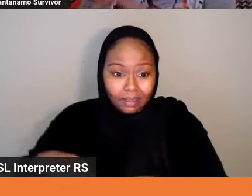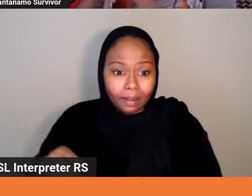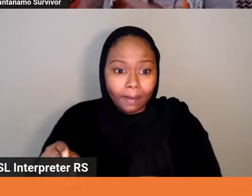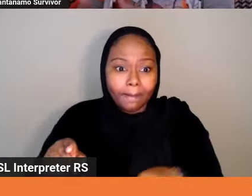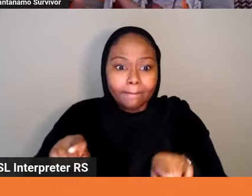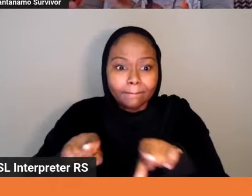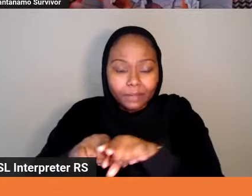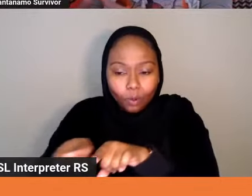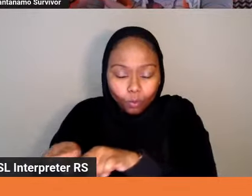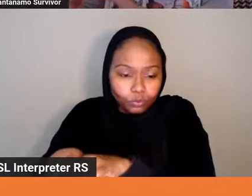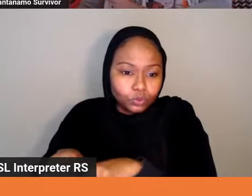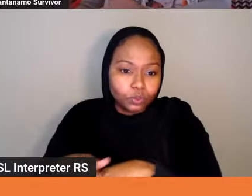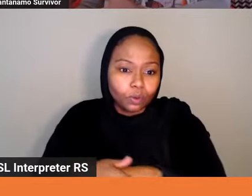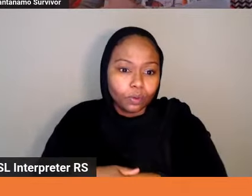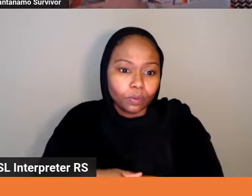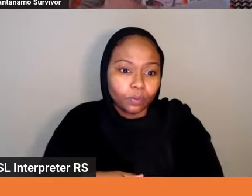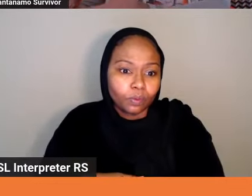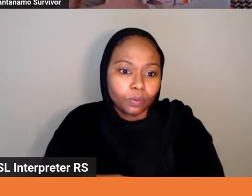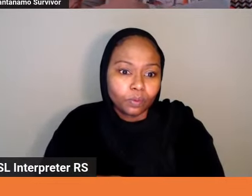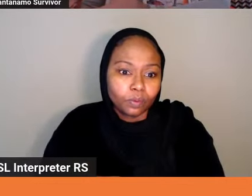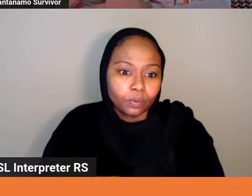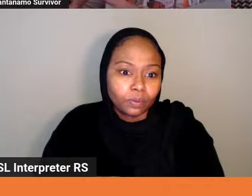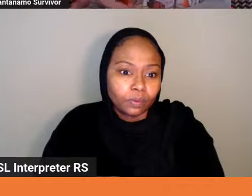Gaza. That Gaza become like